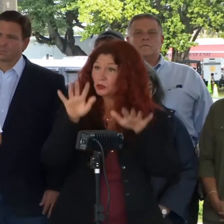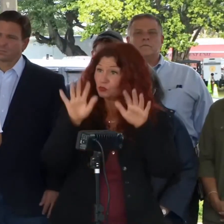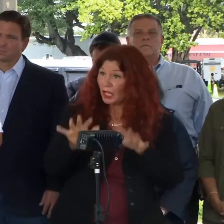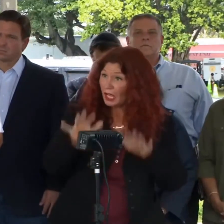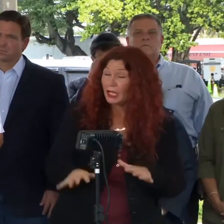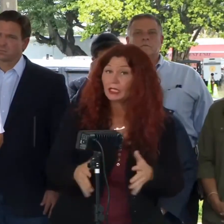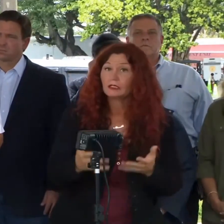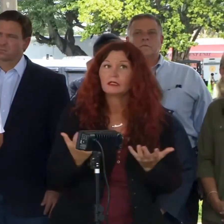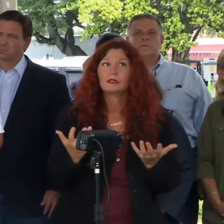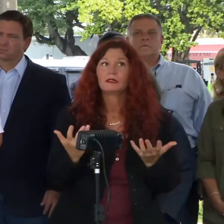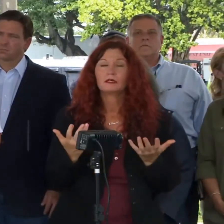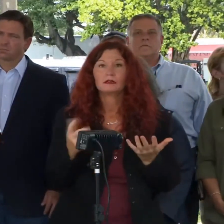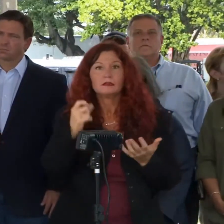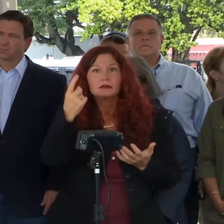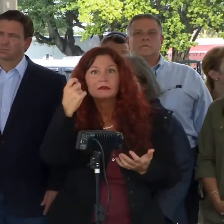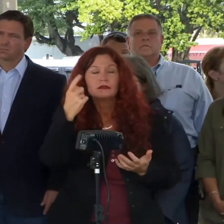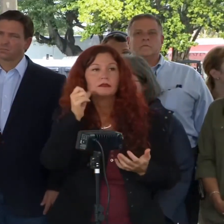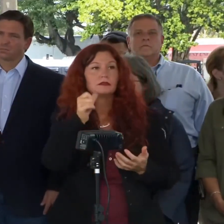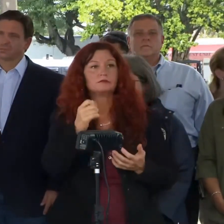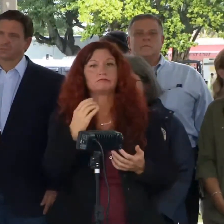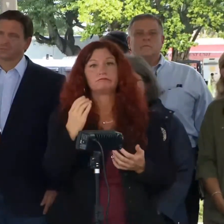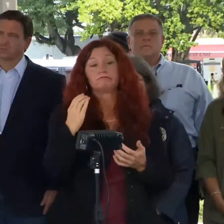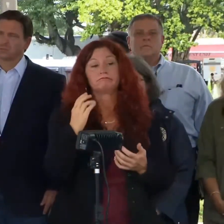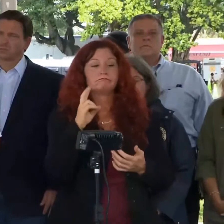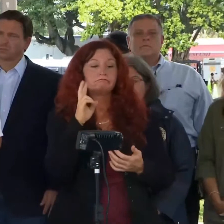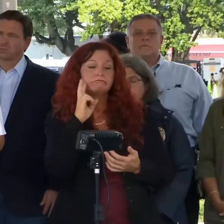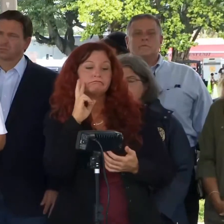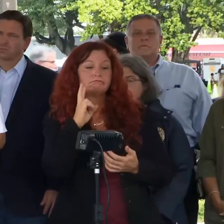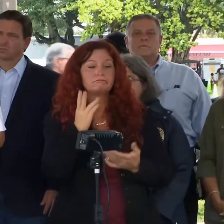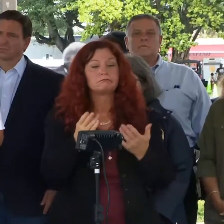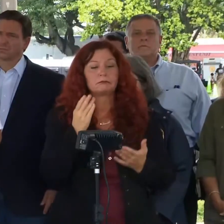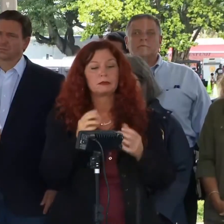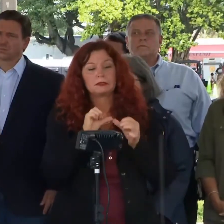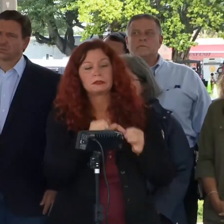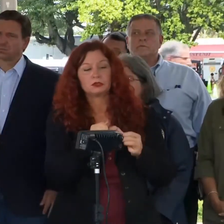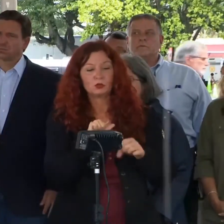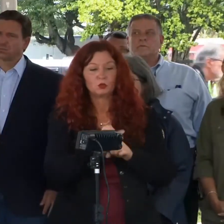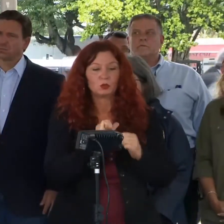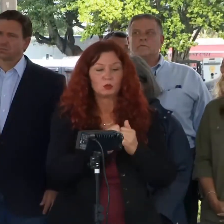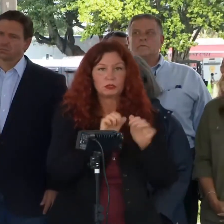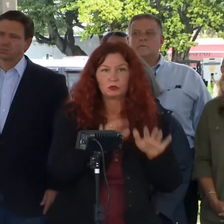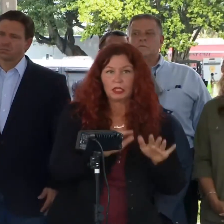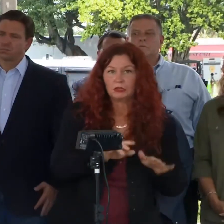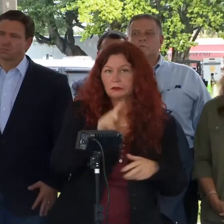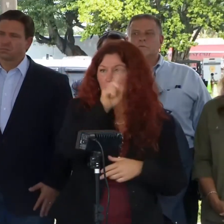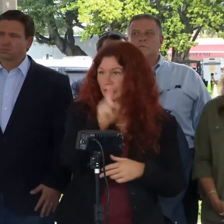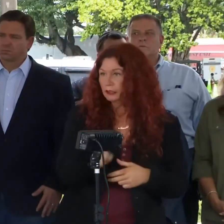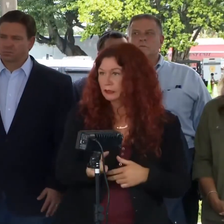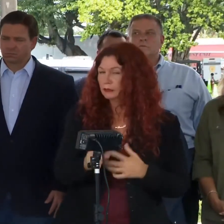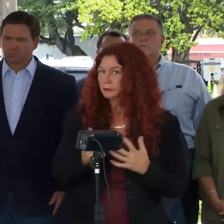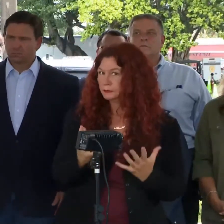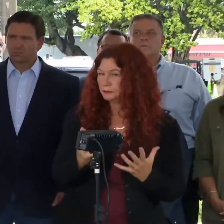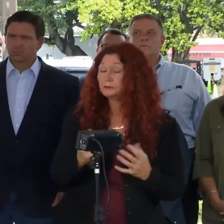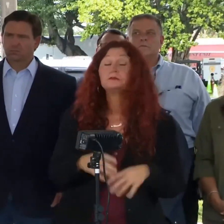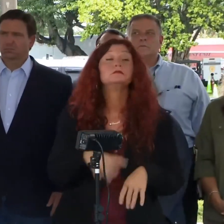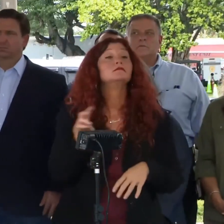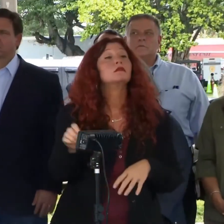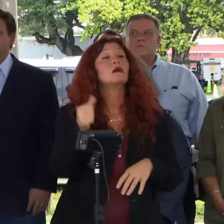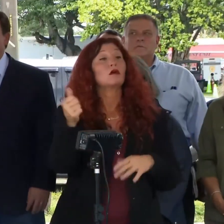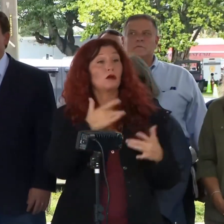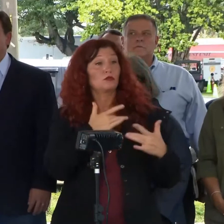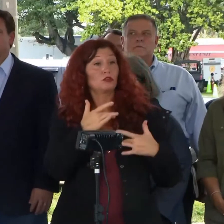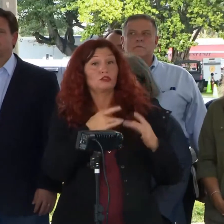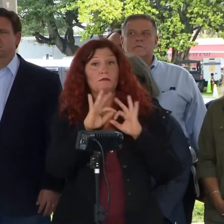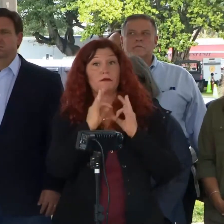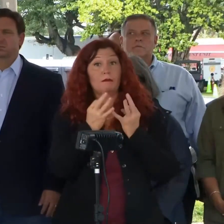interesting question, and the chief said he would get back to them. One of the other questions by the family members was, how long can